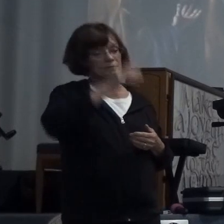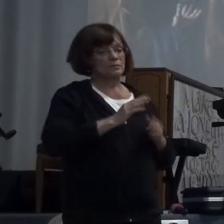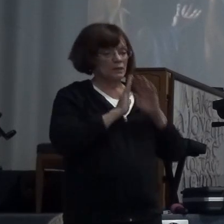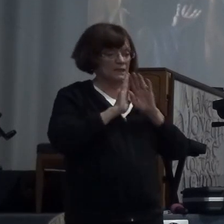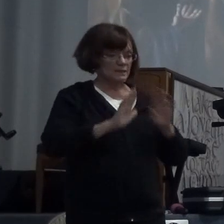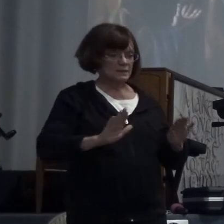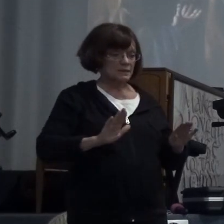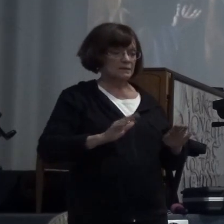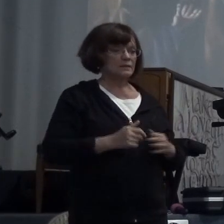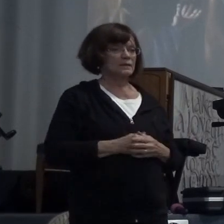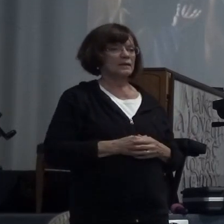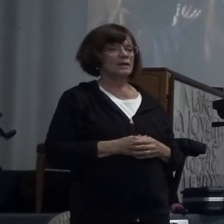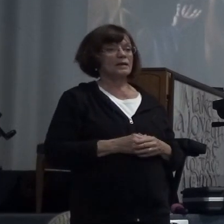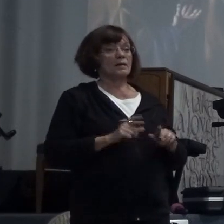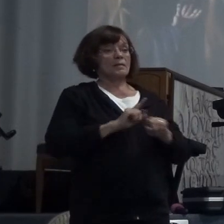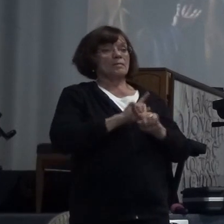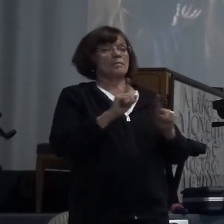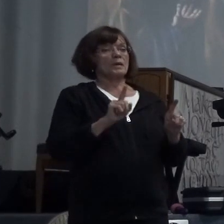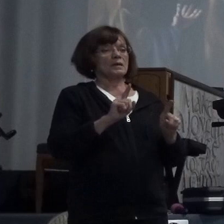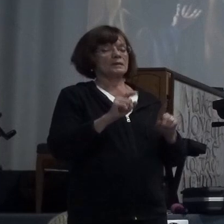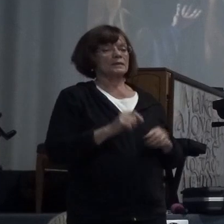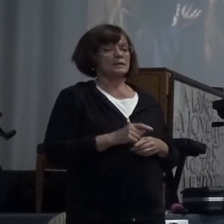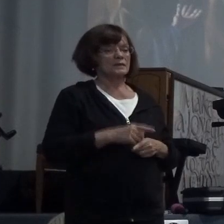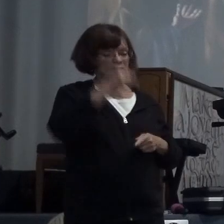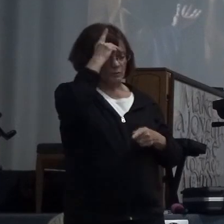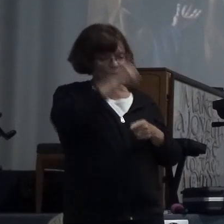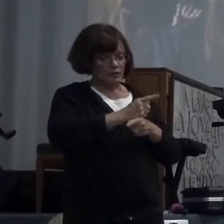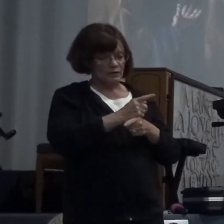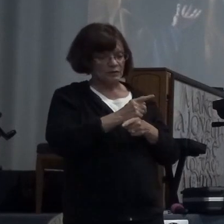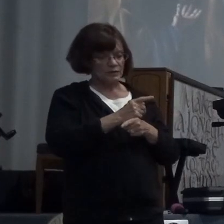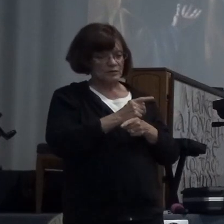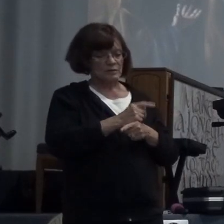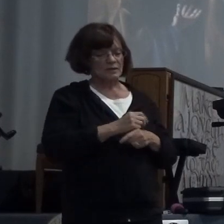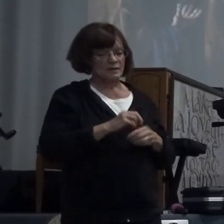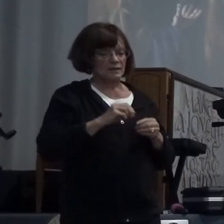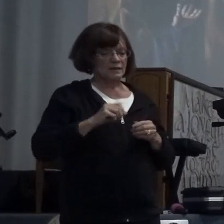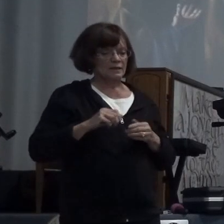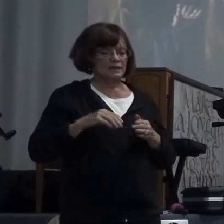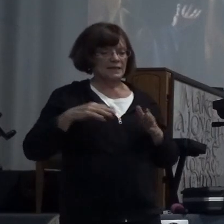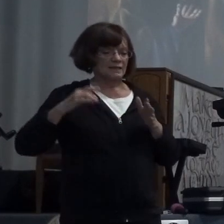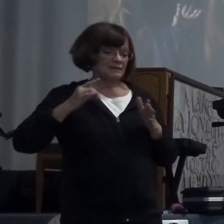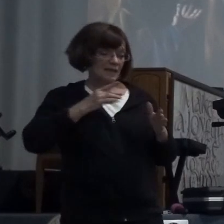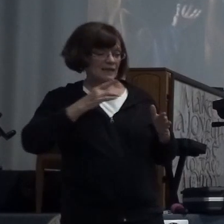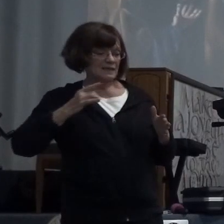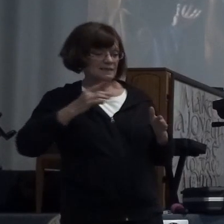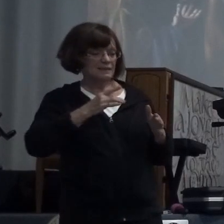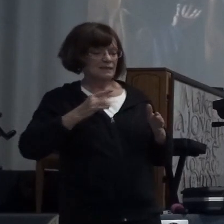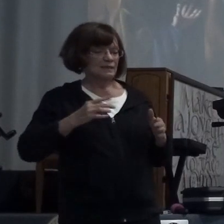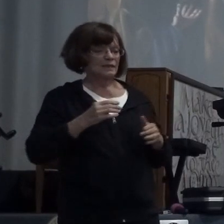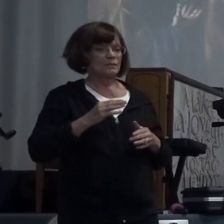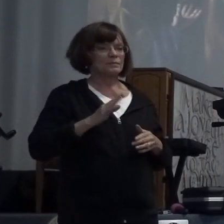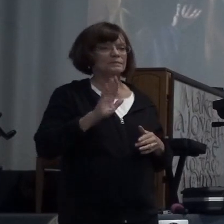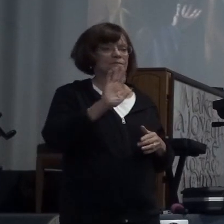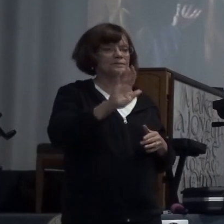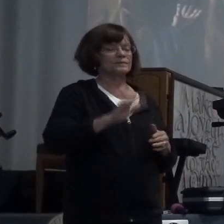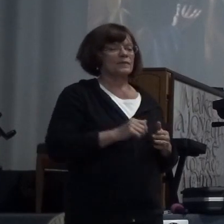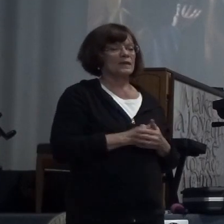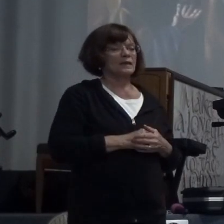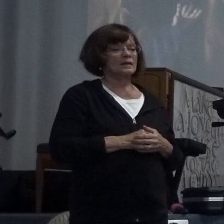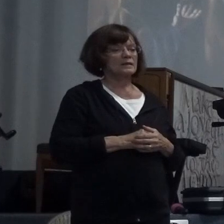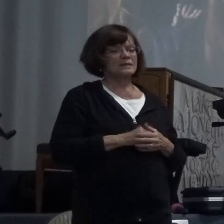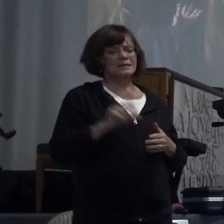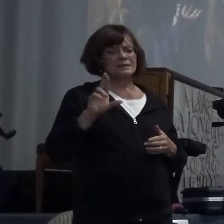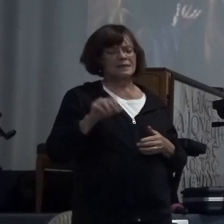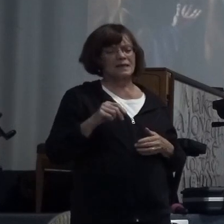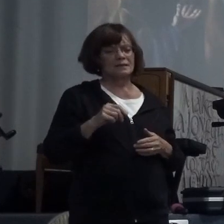father. However, his brothers hated him and even plotted to kill him. But they sold him as a slave instead. Reuben said, no, we can't kill him. We